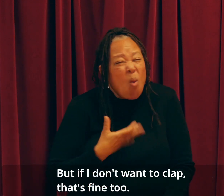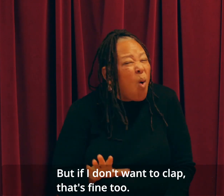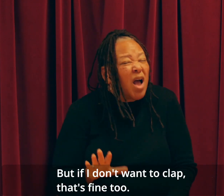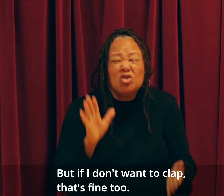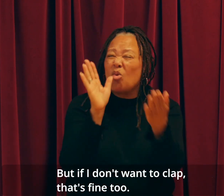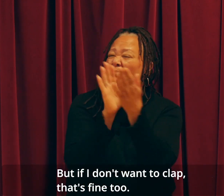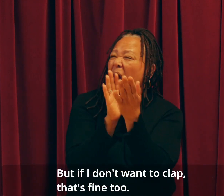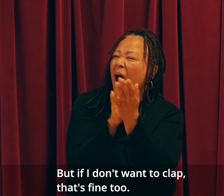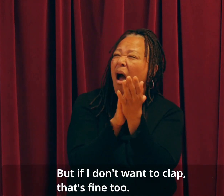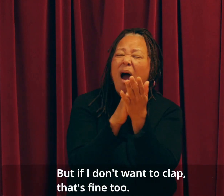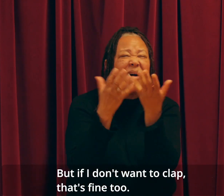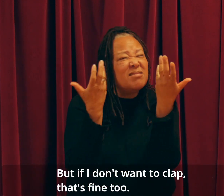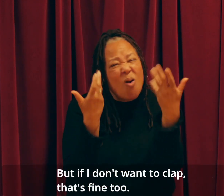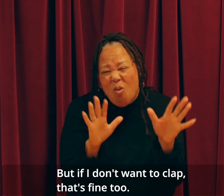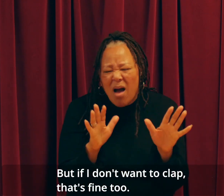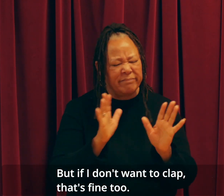But if I don't want to clap, that's fine too.